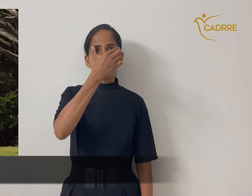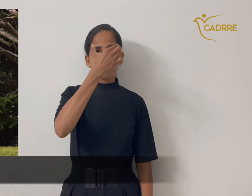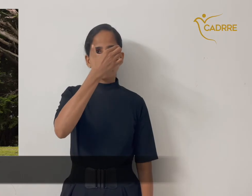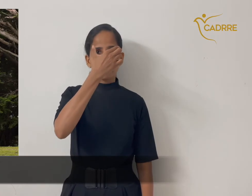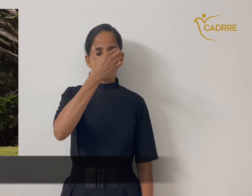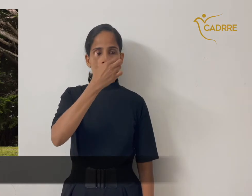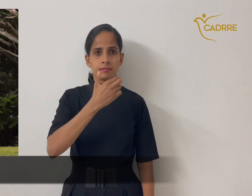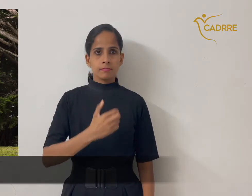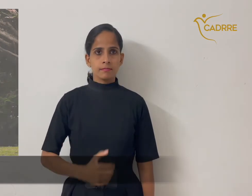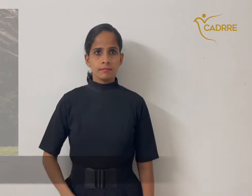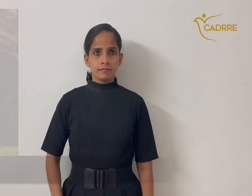giraffe,